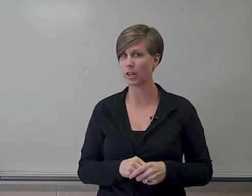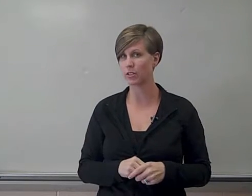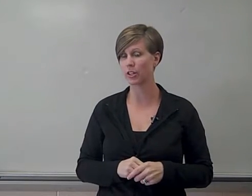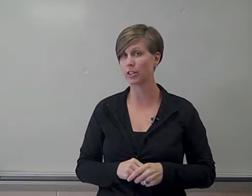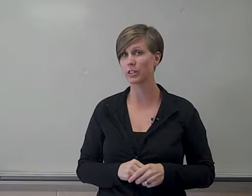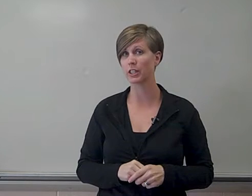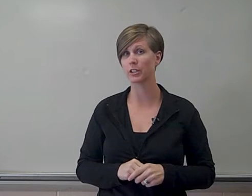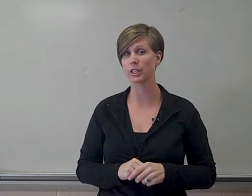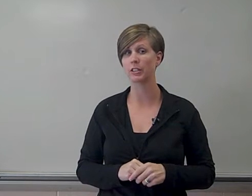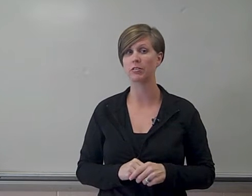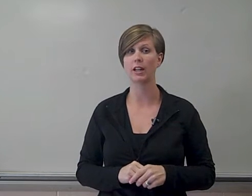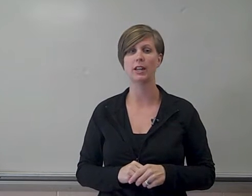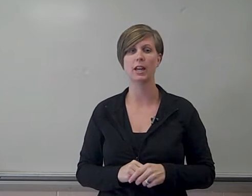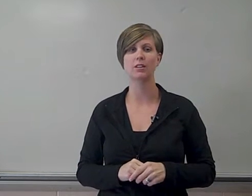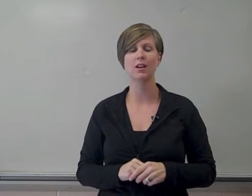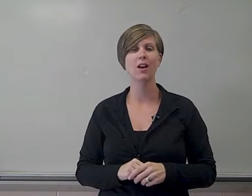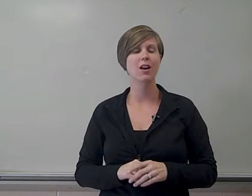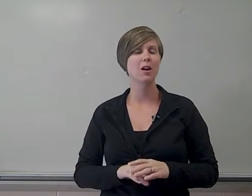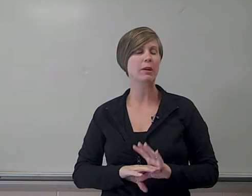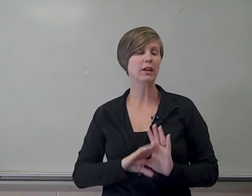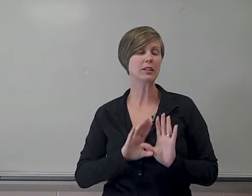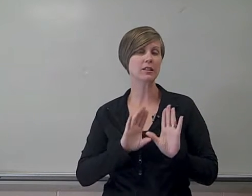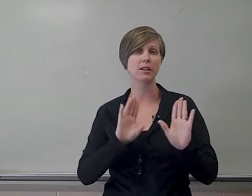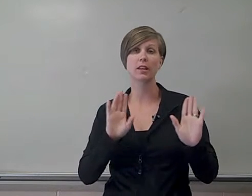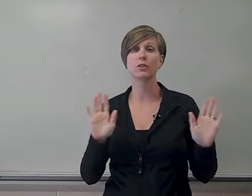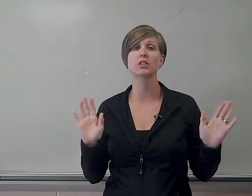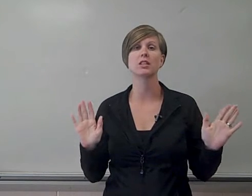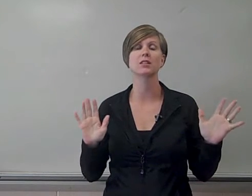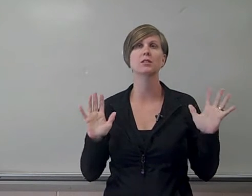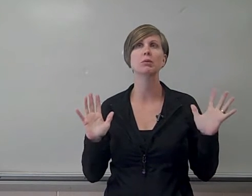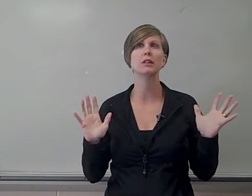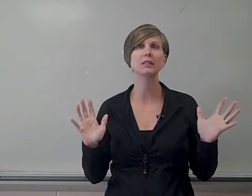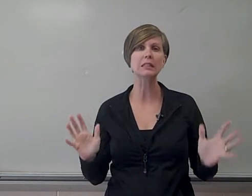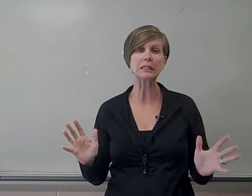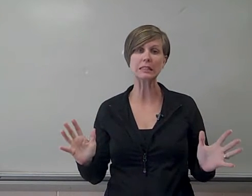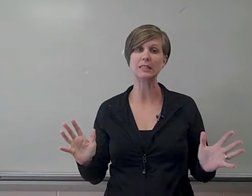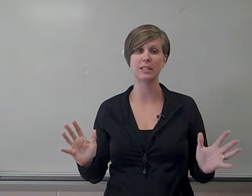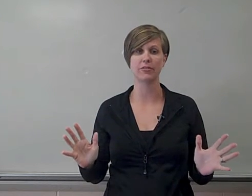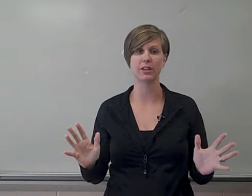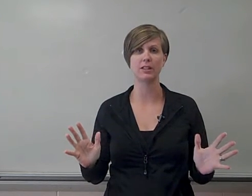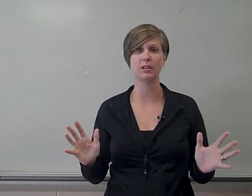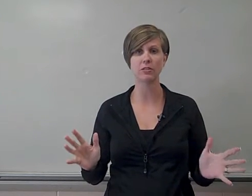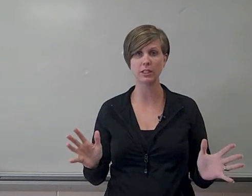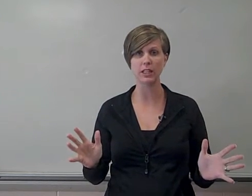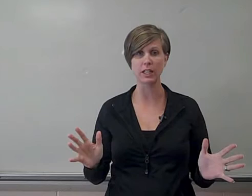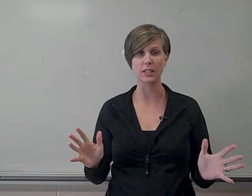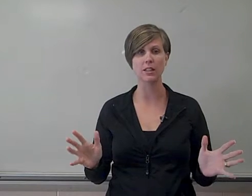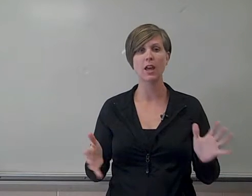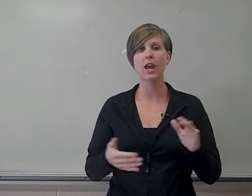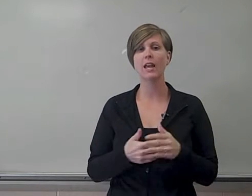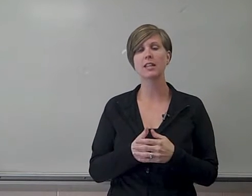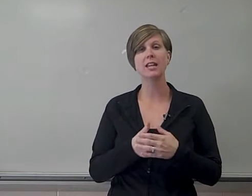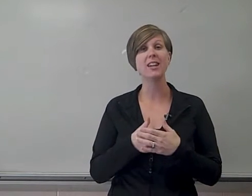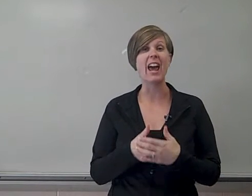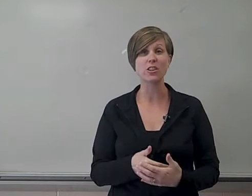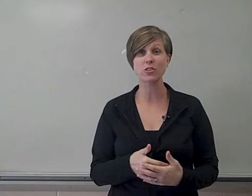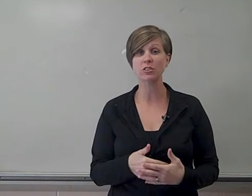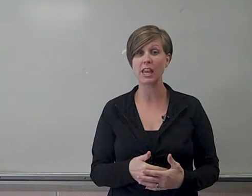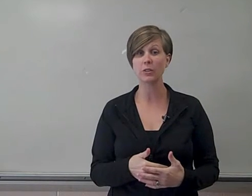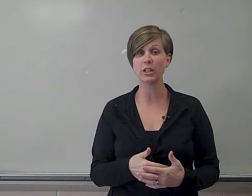guys are currently learning right now. American Sign Language is completely different. It really is. It's a natural